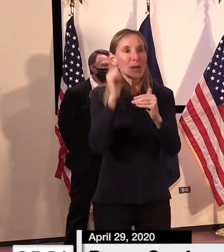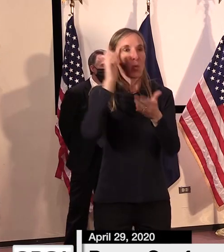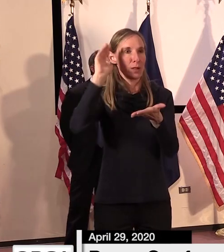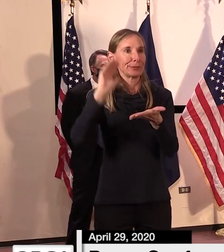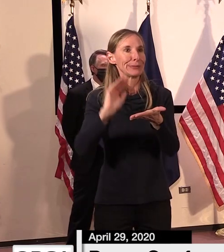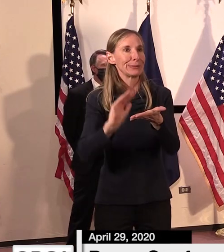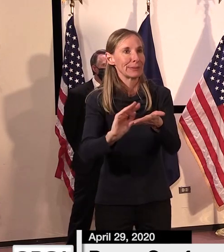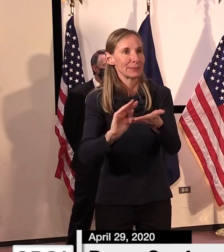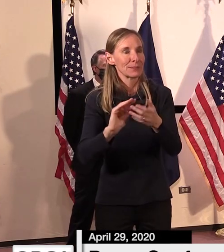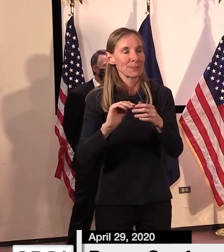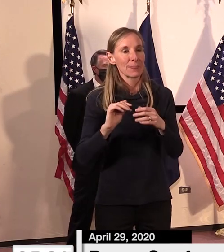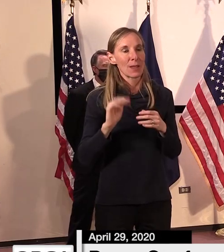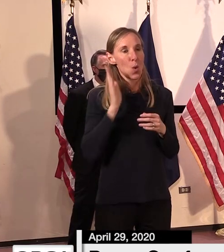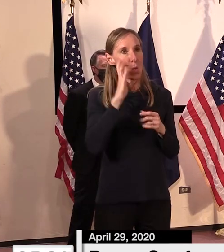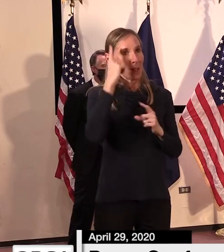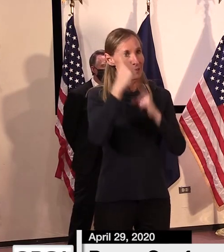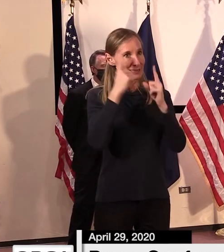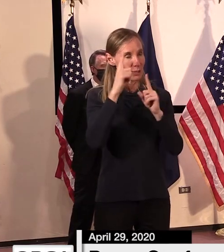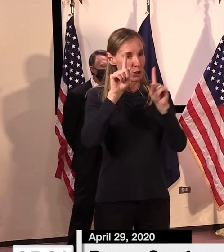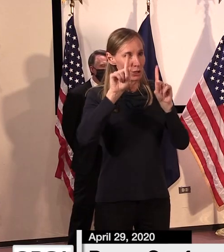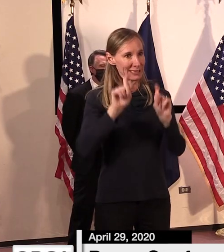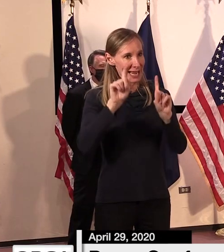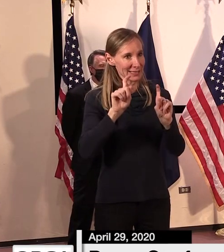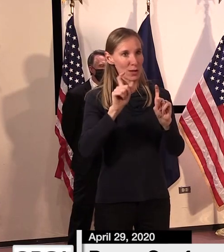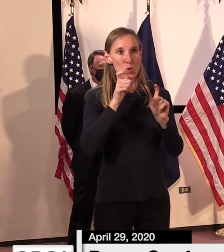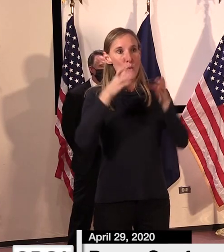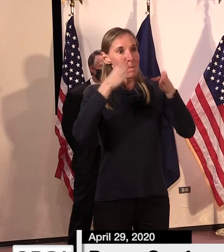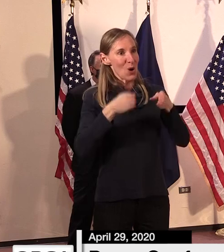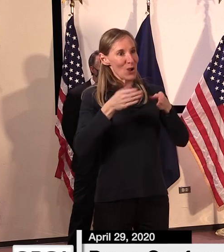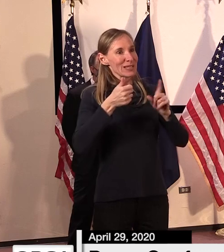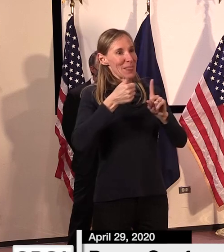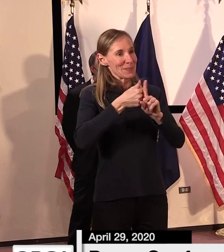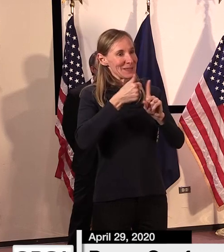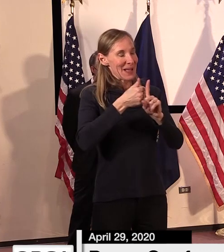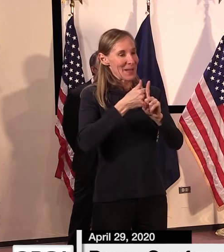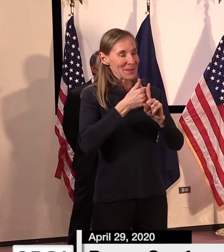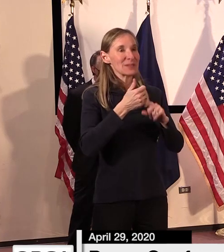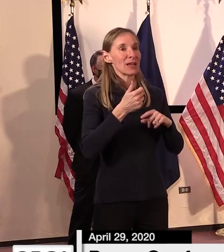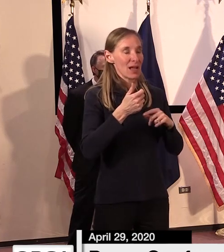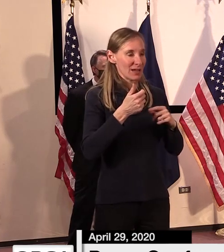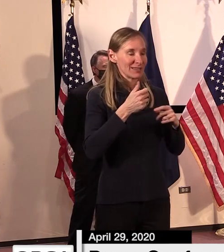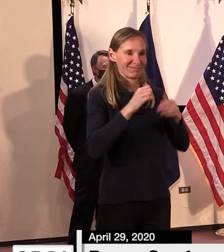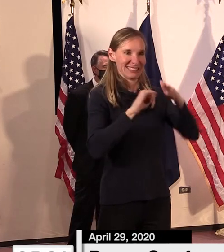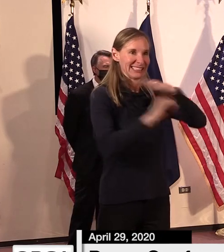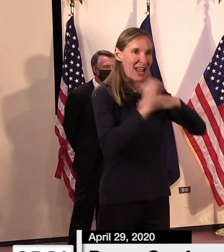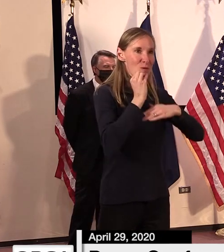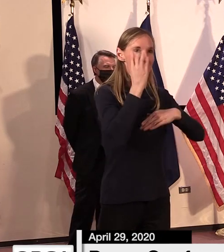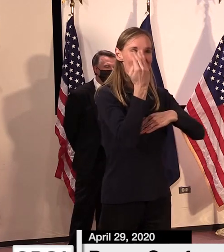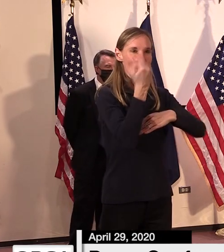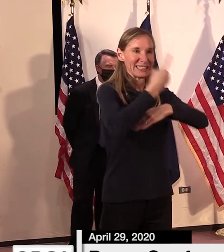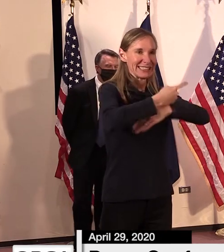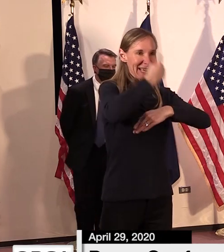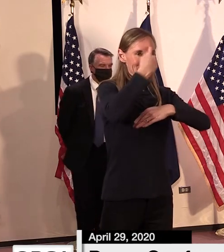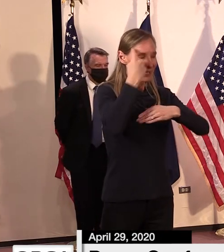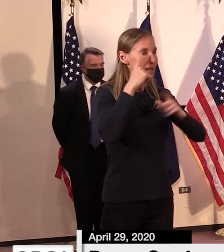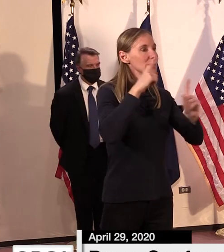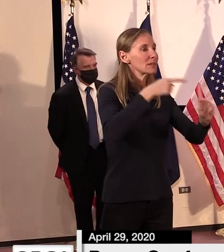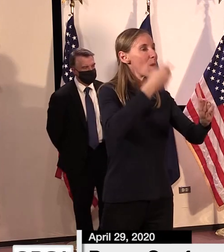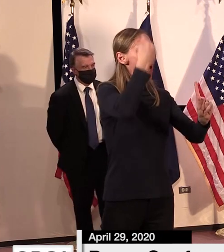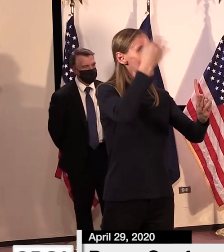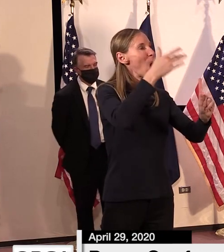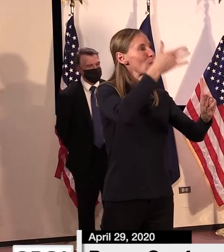We'll consider testing for those who are in 14-day quarantine because they may have been exposed to the virus. We will